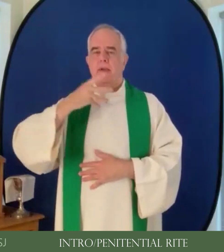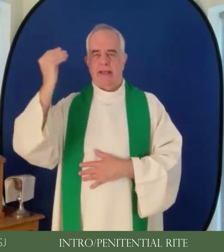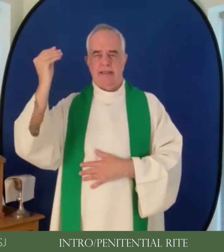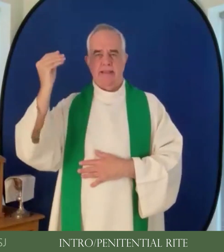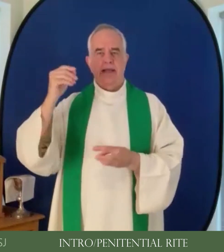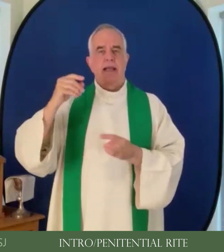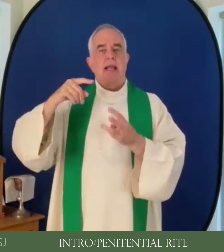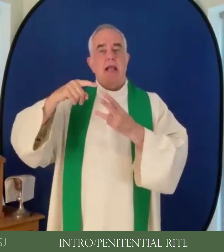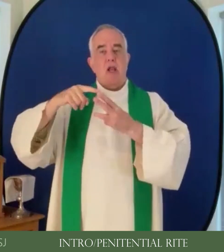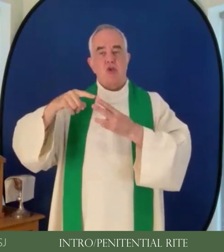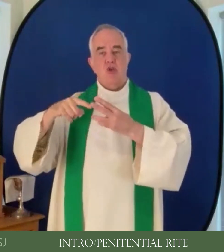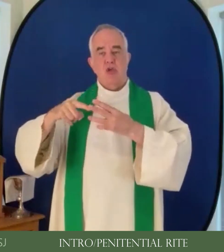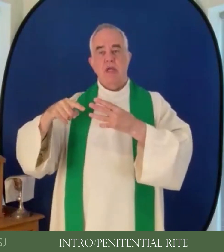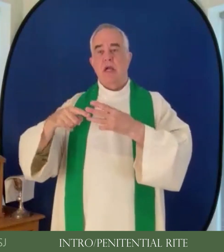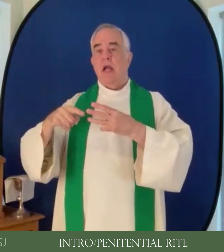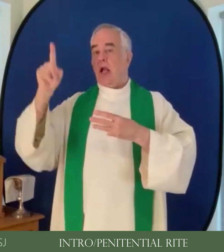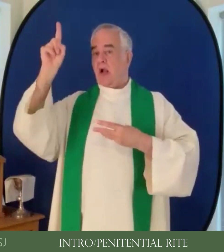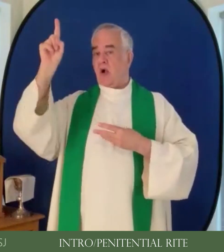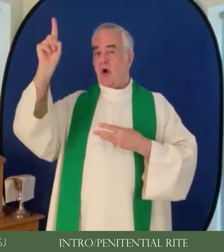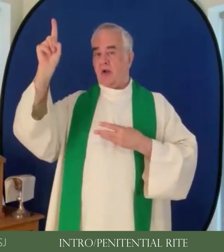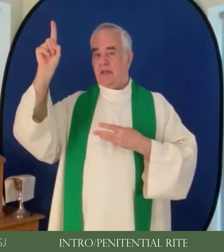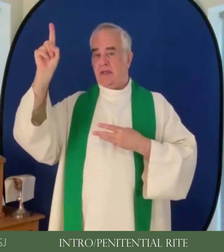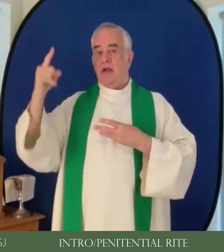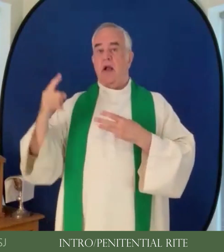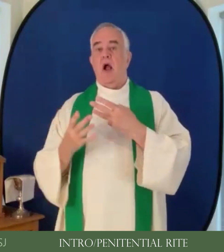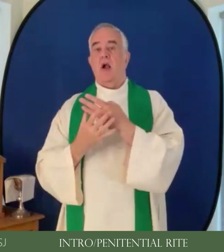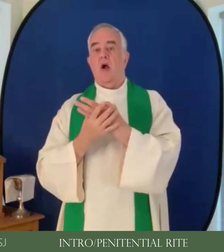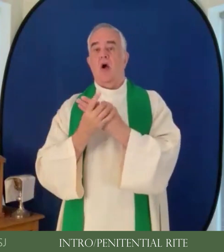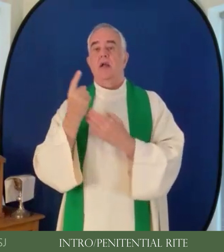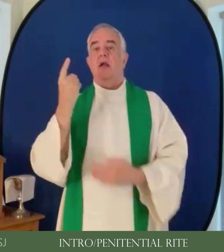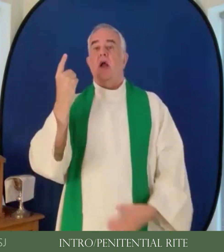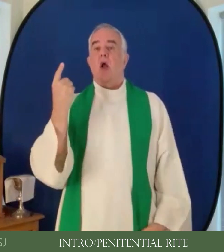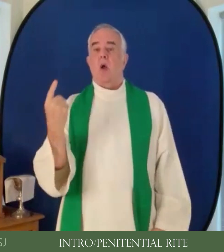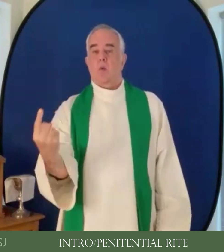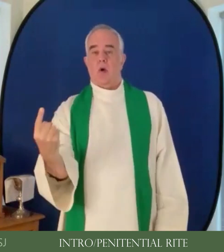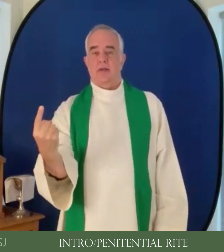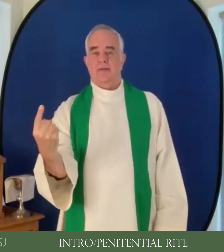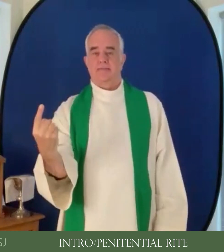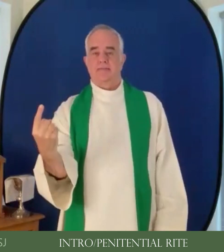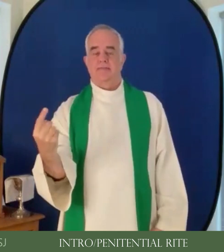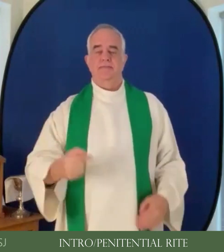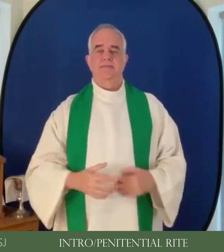Spirit. Each is God. God is one.